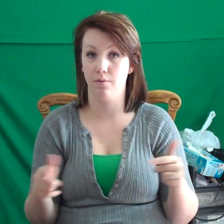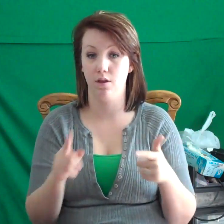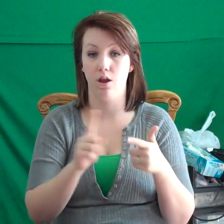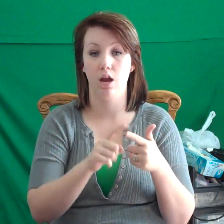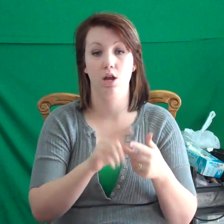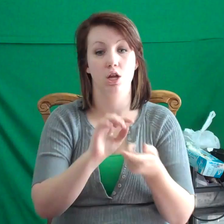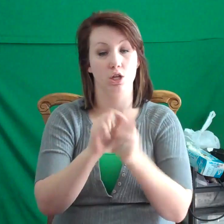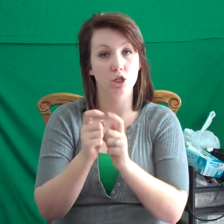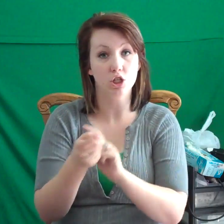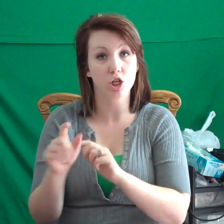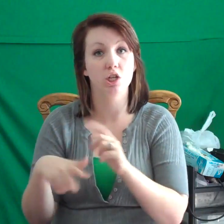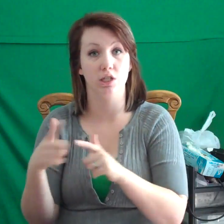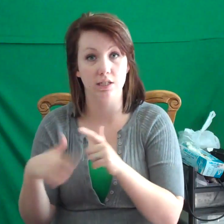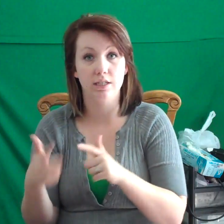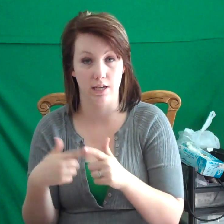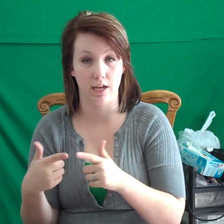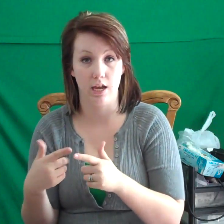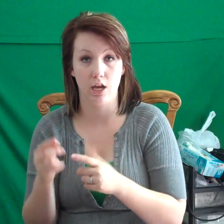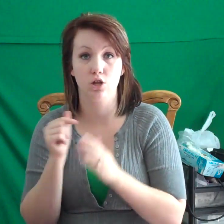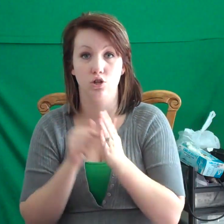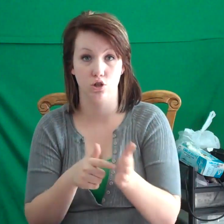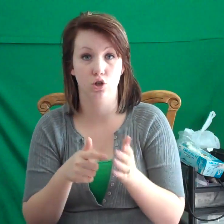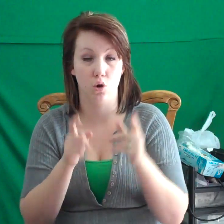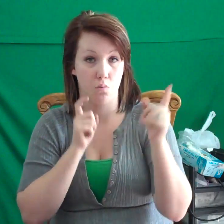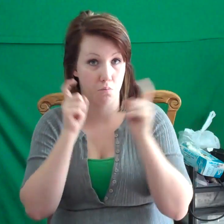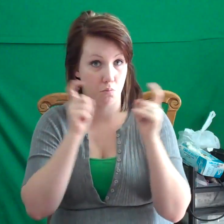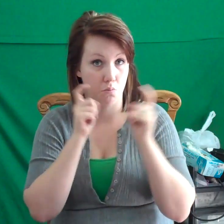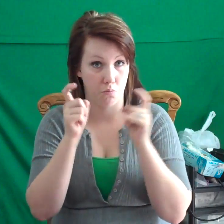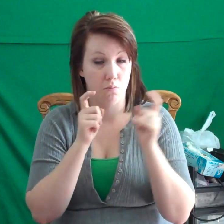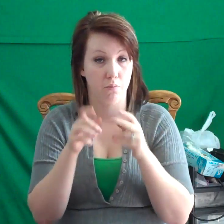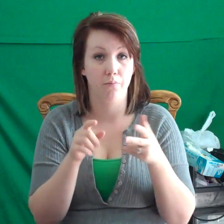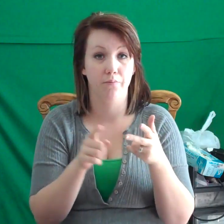and grammatical function. Again, knowledge of phonemes and morphemes.